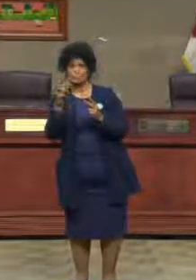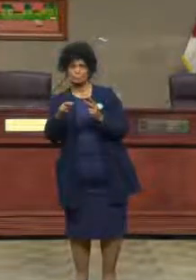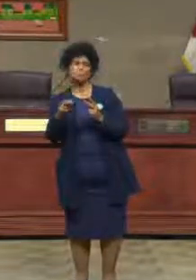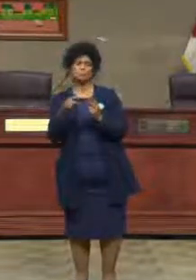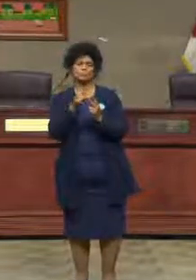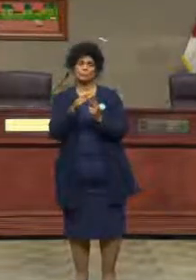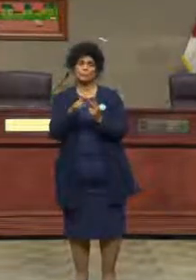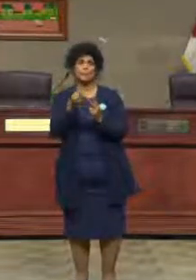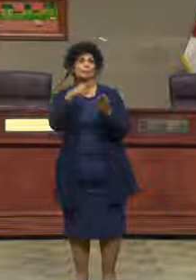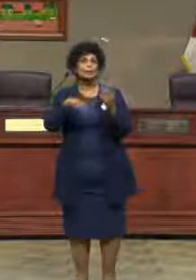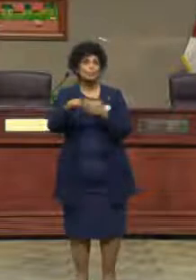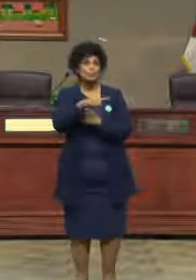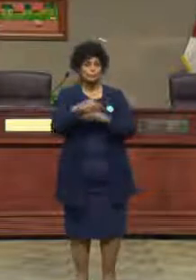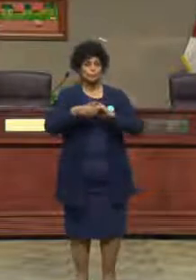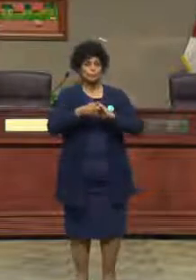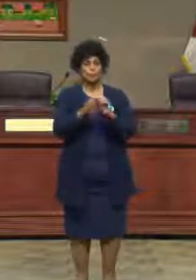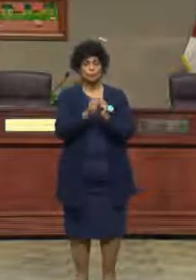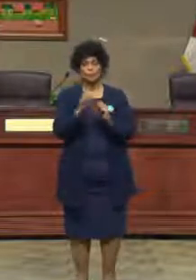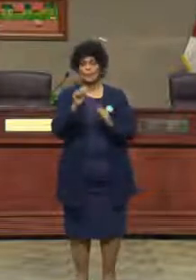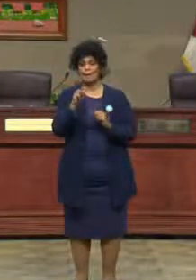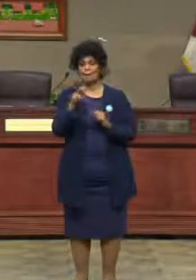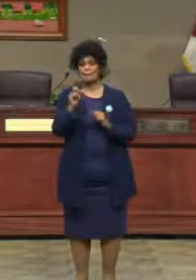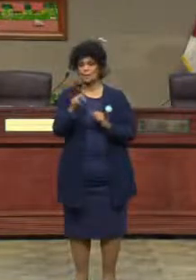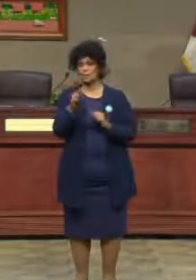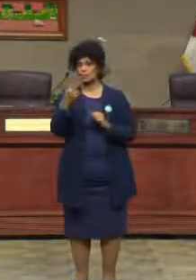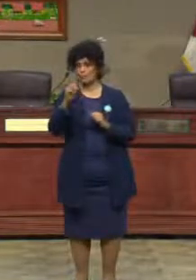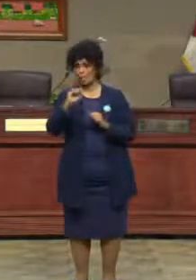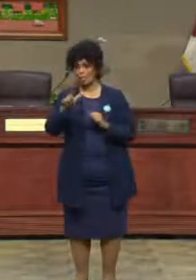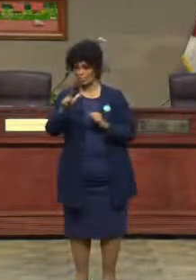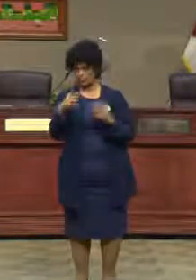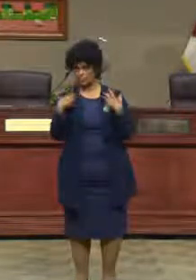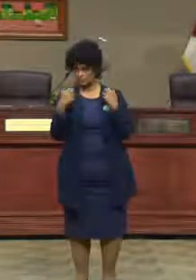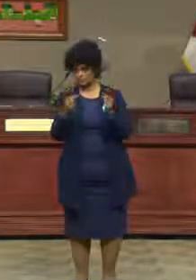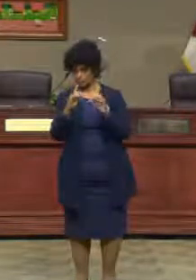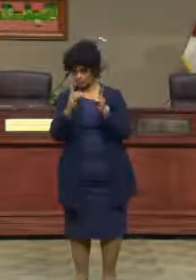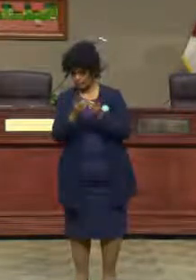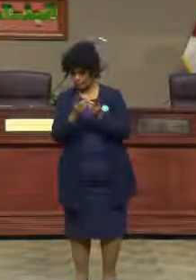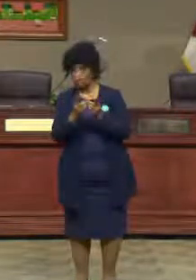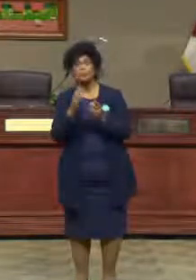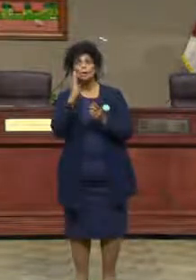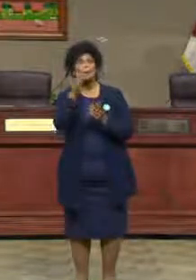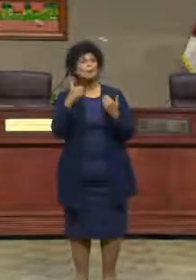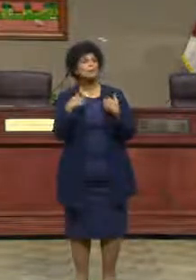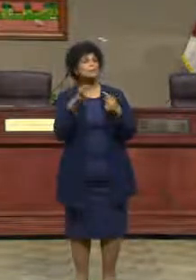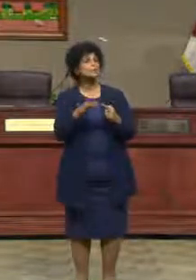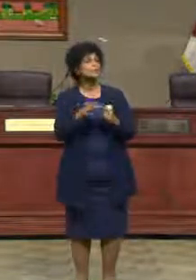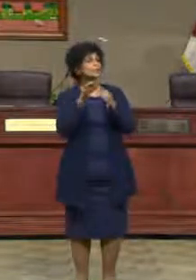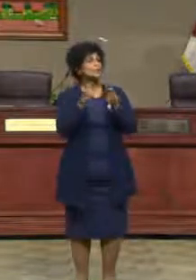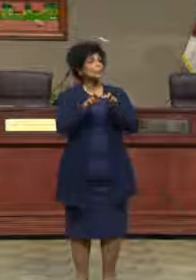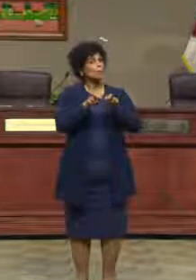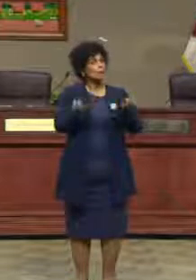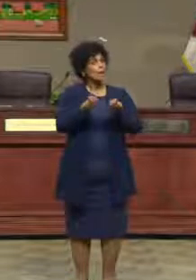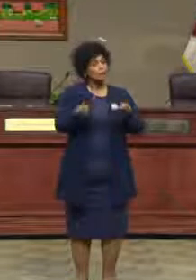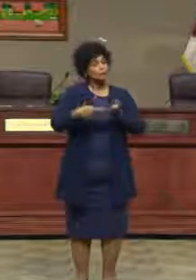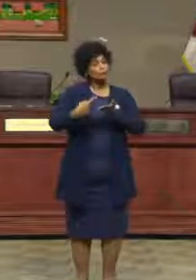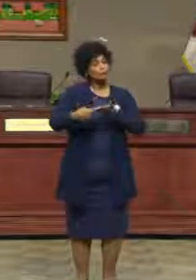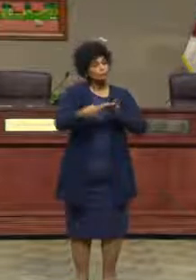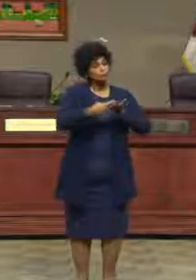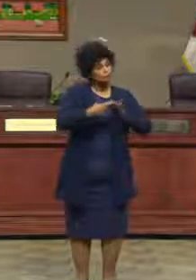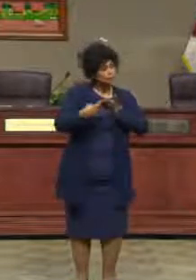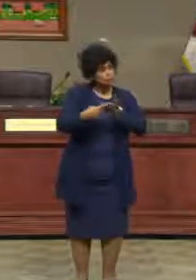Advent Health and the Florida Department of Health in Orange County to present a panel discussion